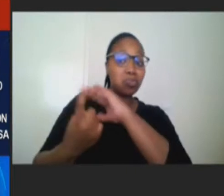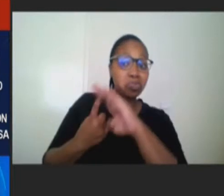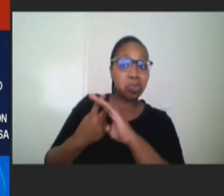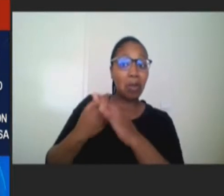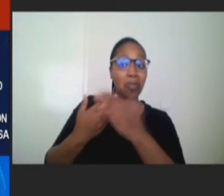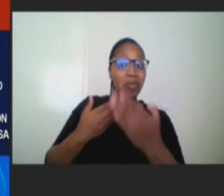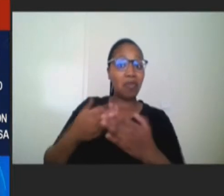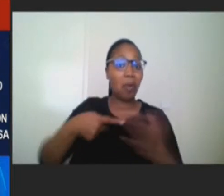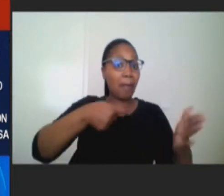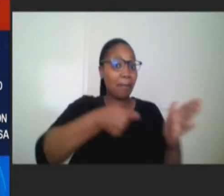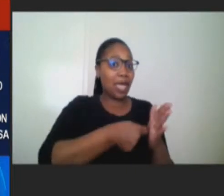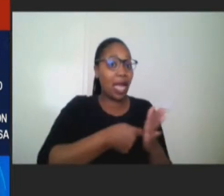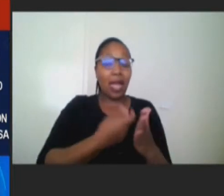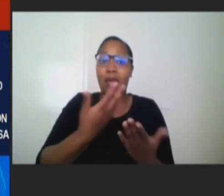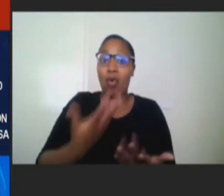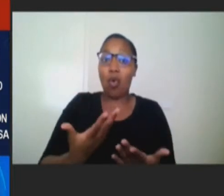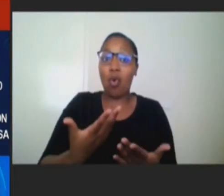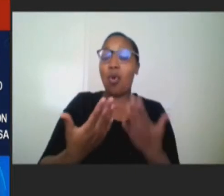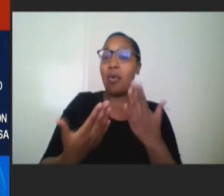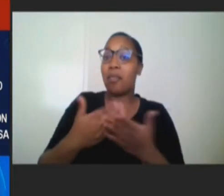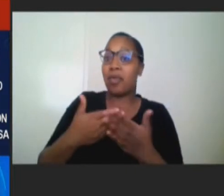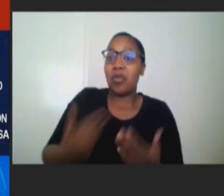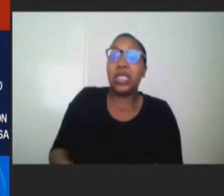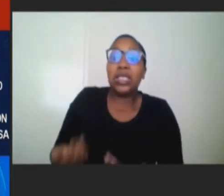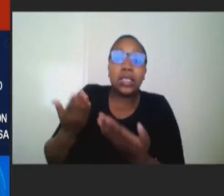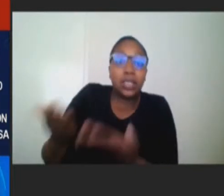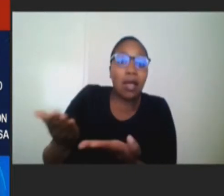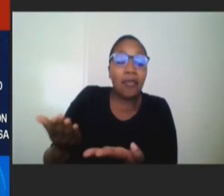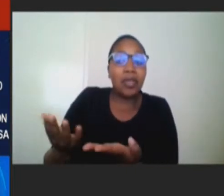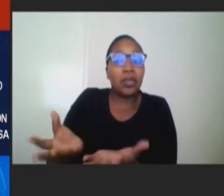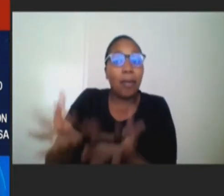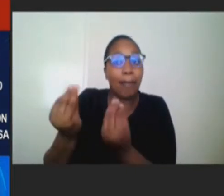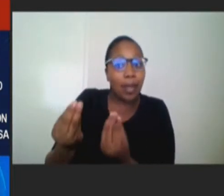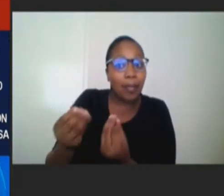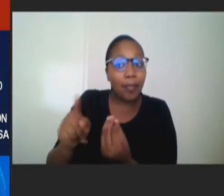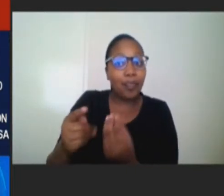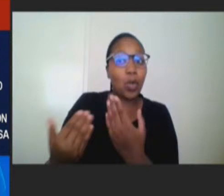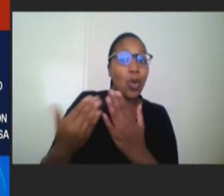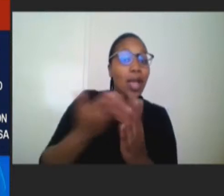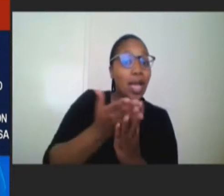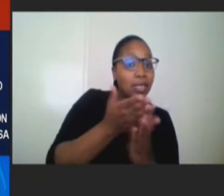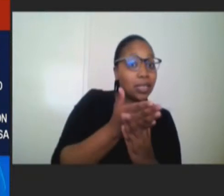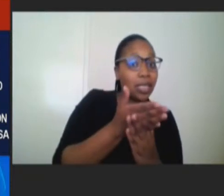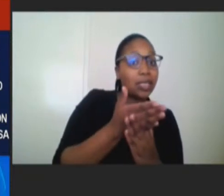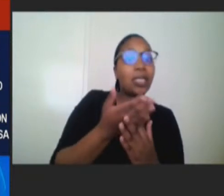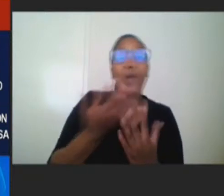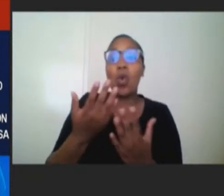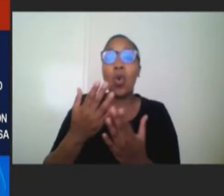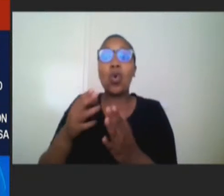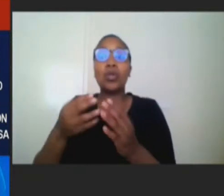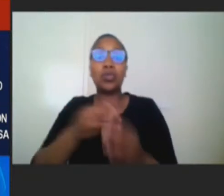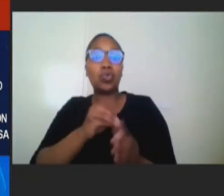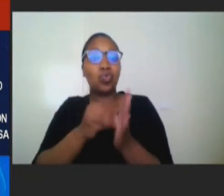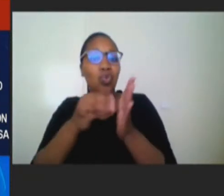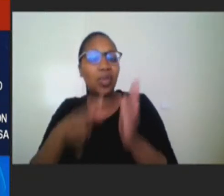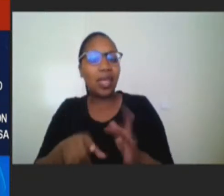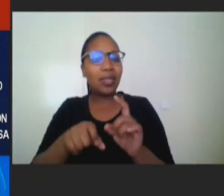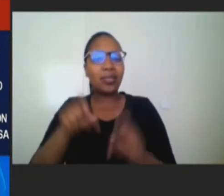or you know, if it's a learning institution, staff and students, and